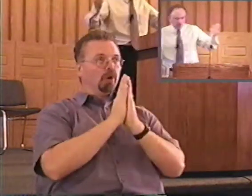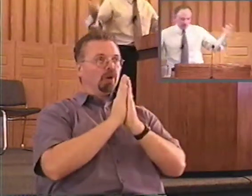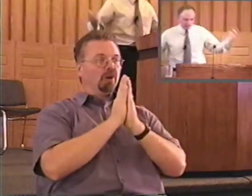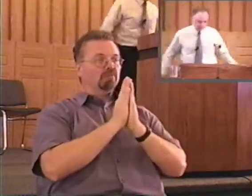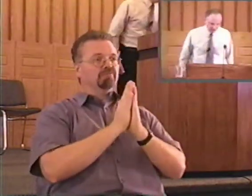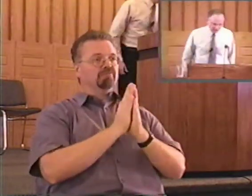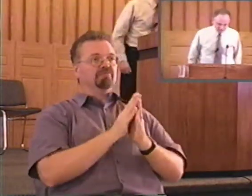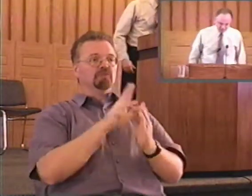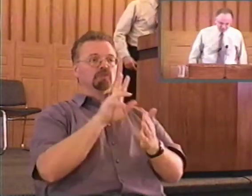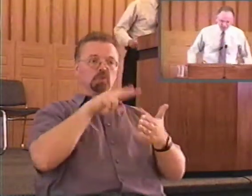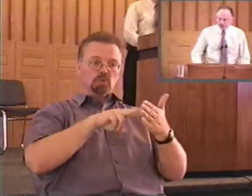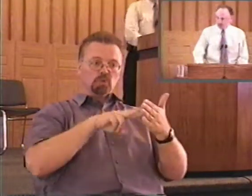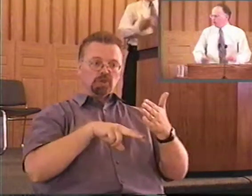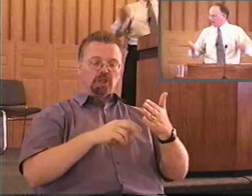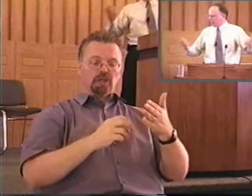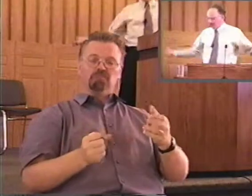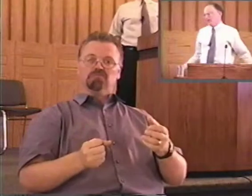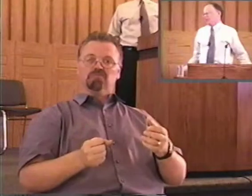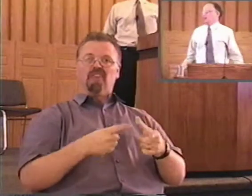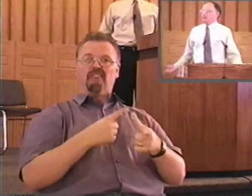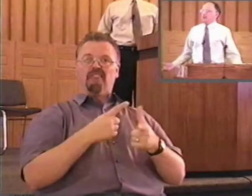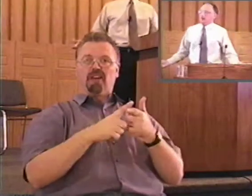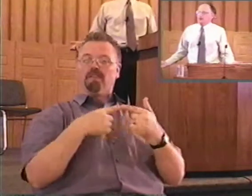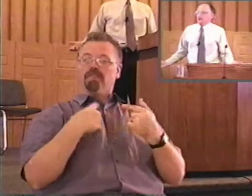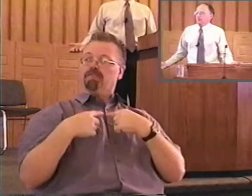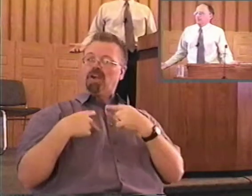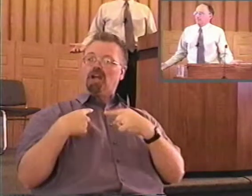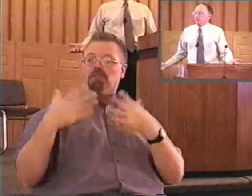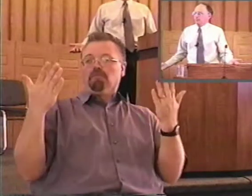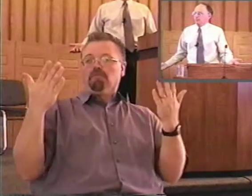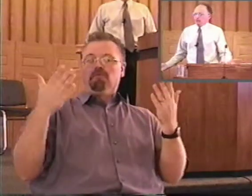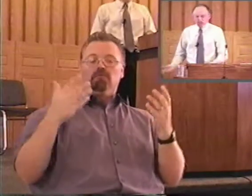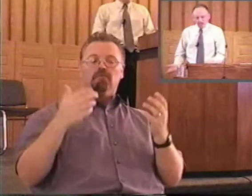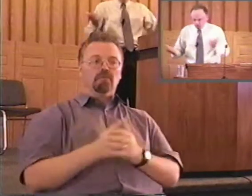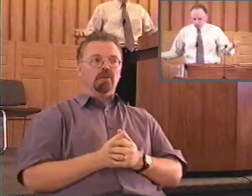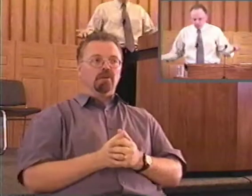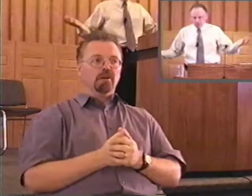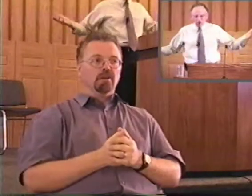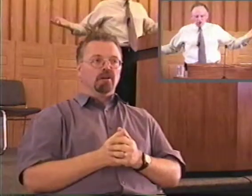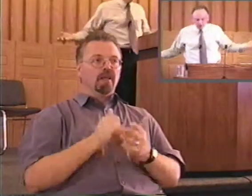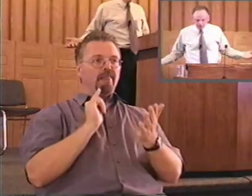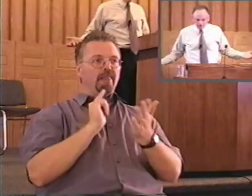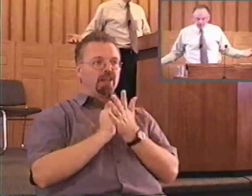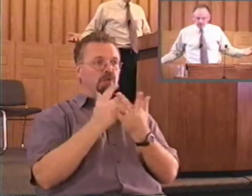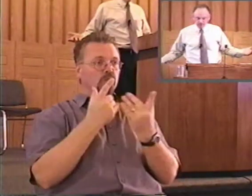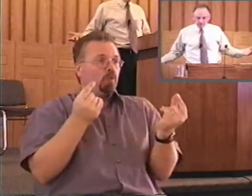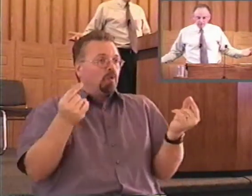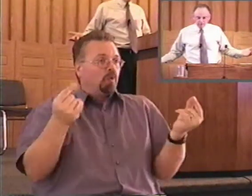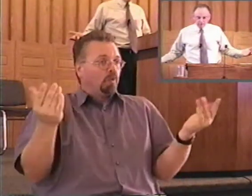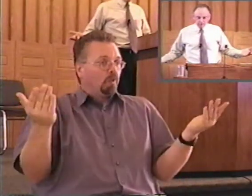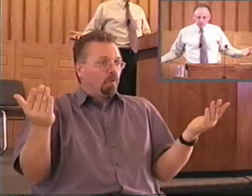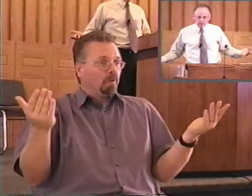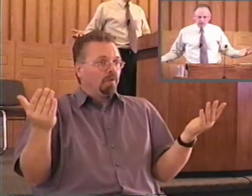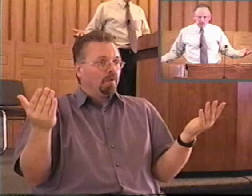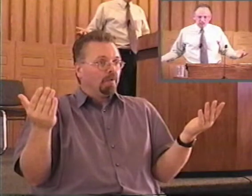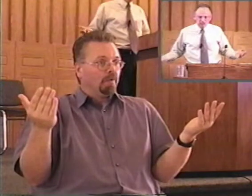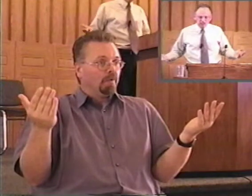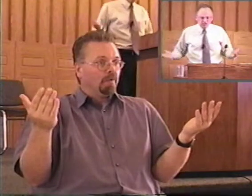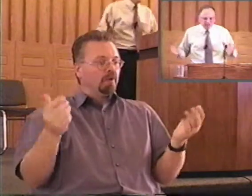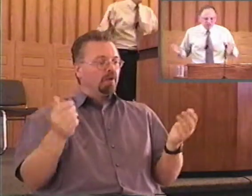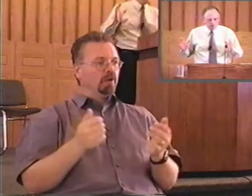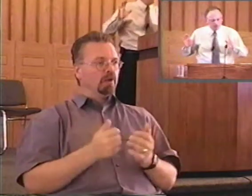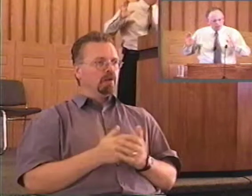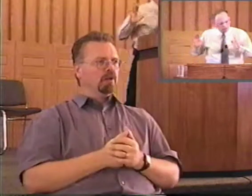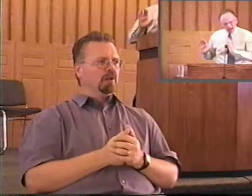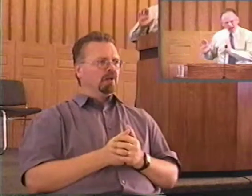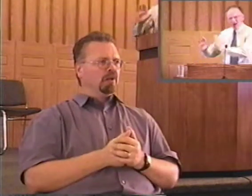prayers, we read our confessions of faith, and then we fight. And that's what we do. And